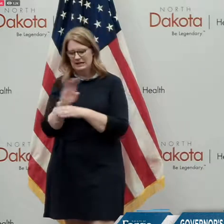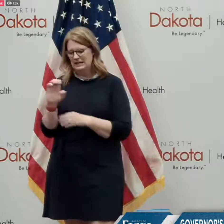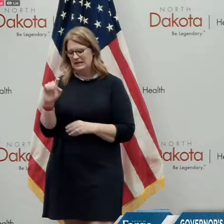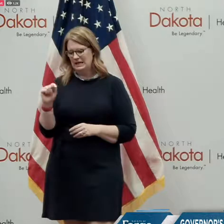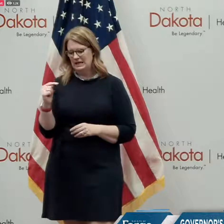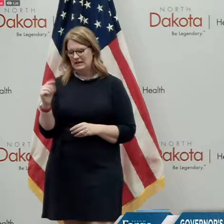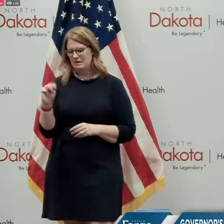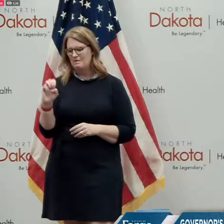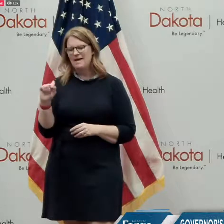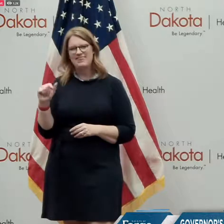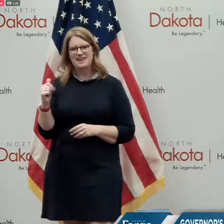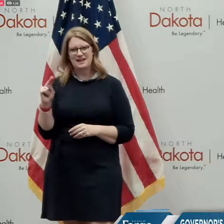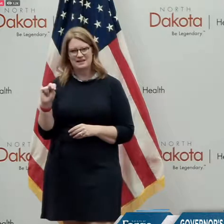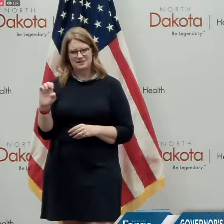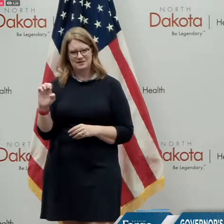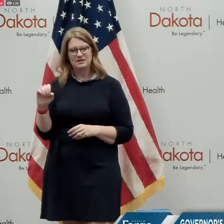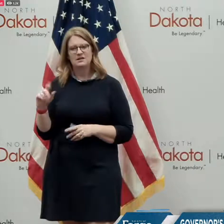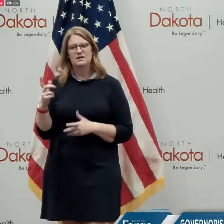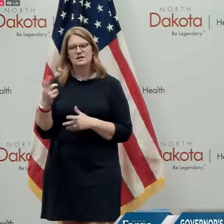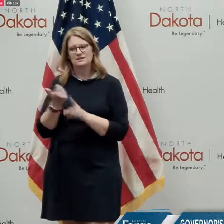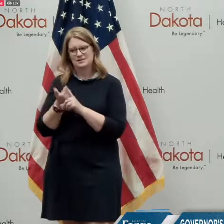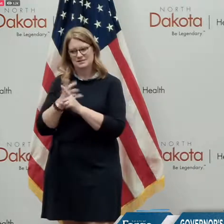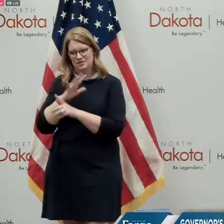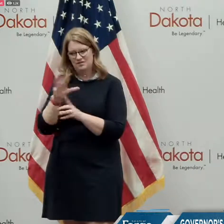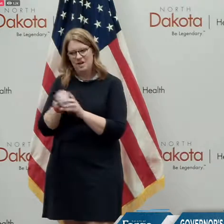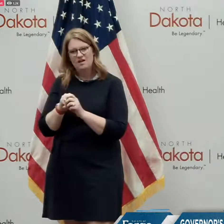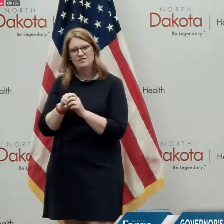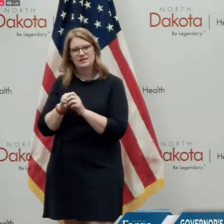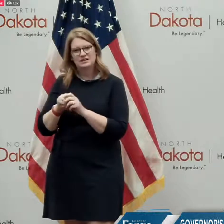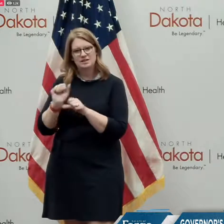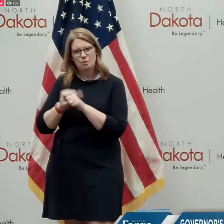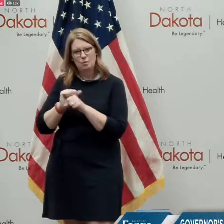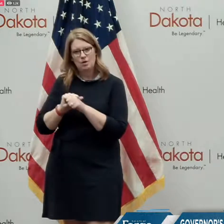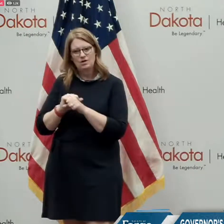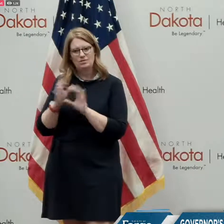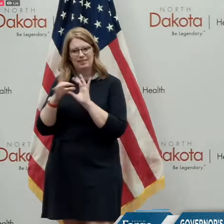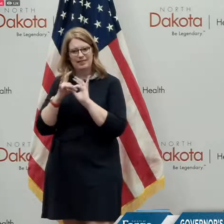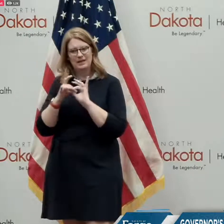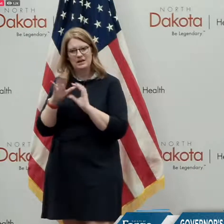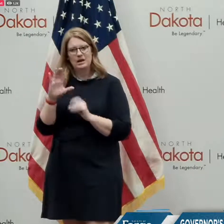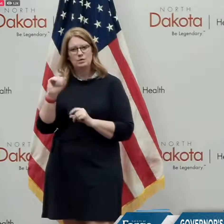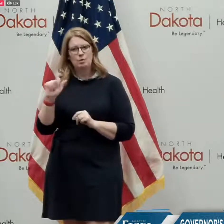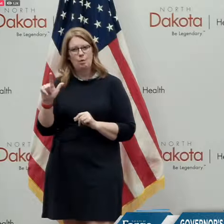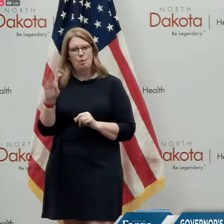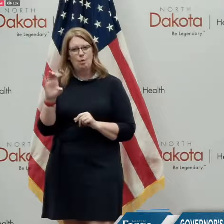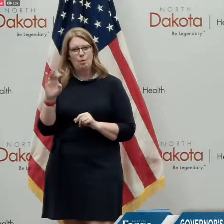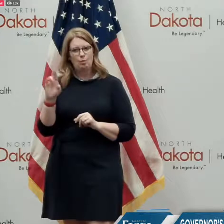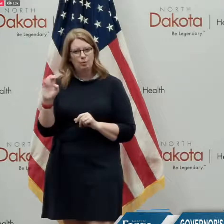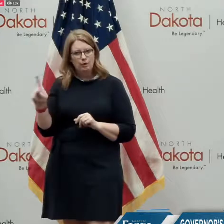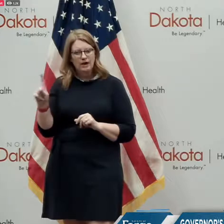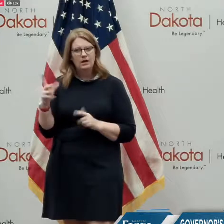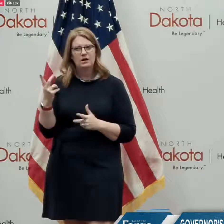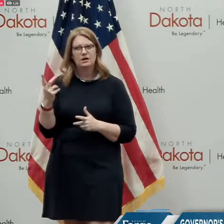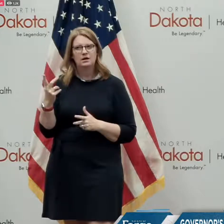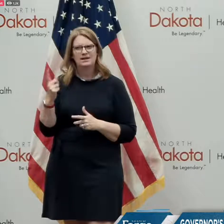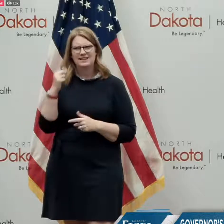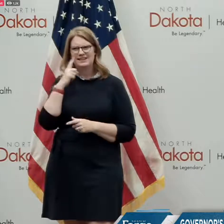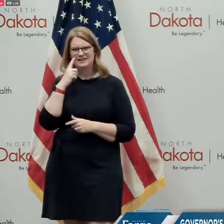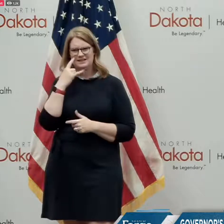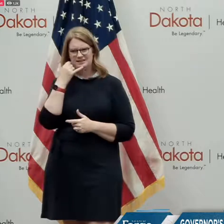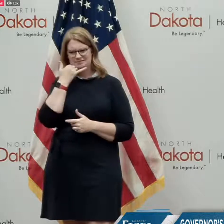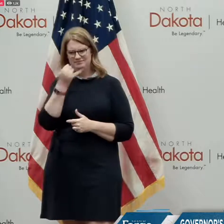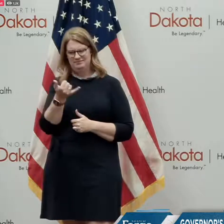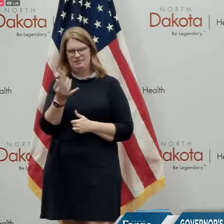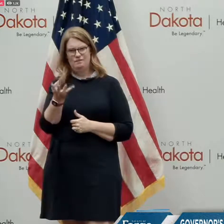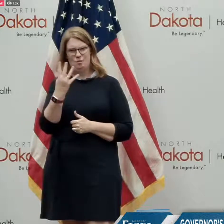state. He's been deeply involved in all of the work related to Coal Creek. I think, as a matter of fact, today he talked to 4